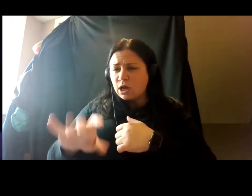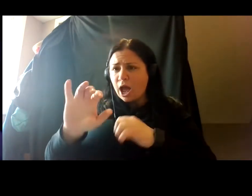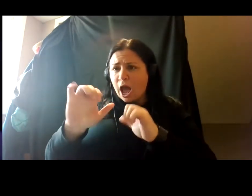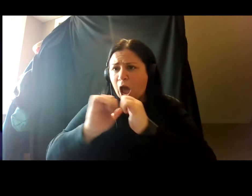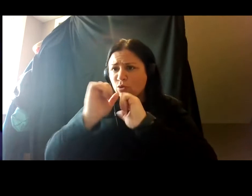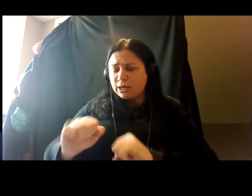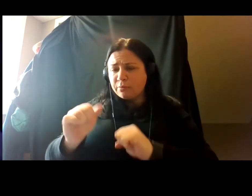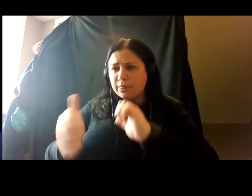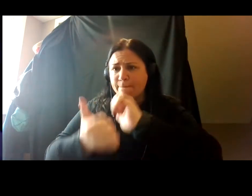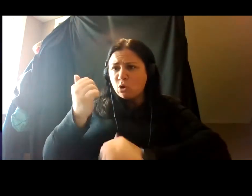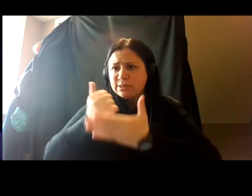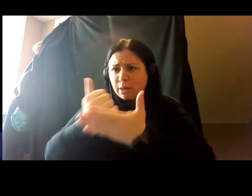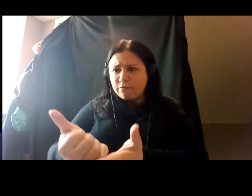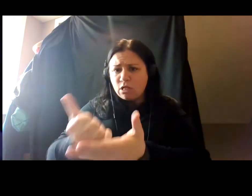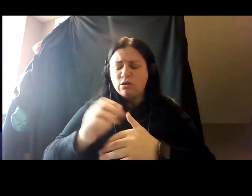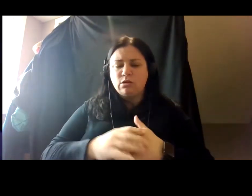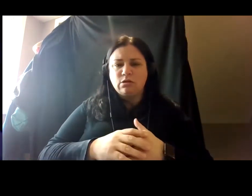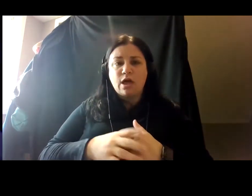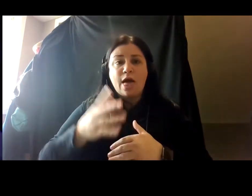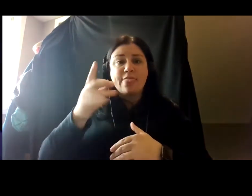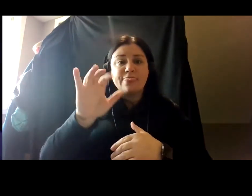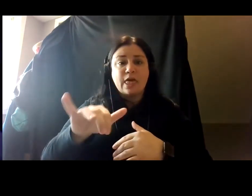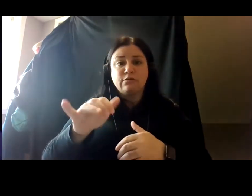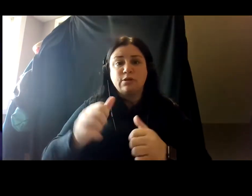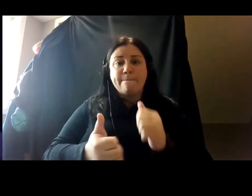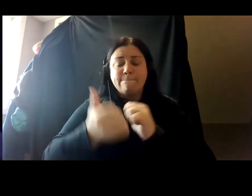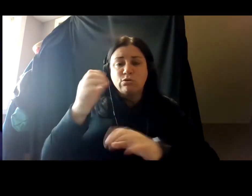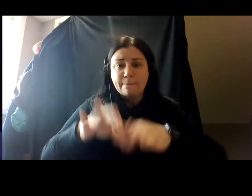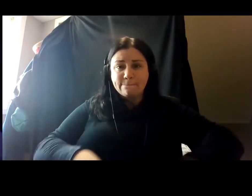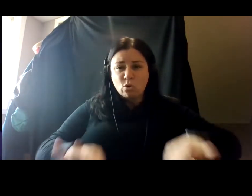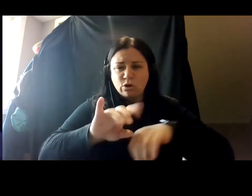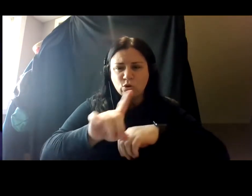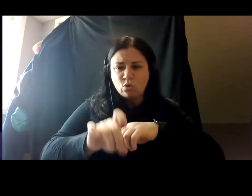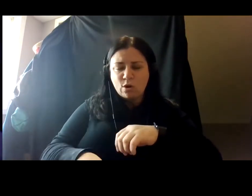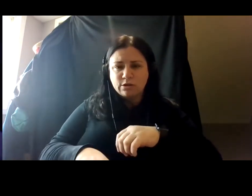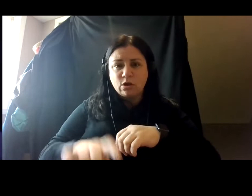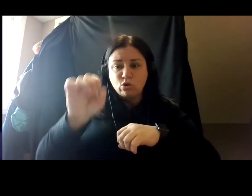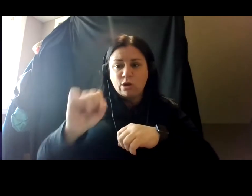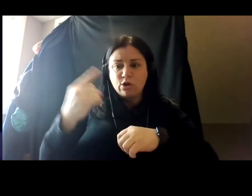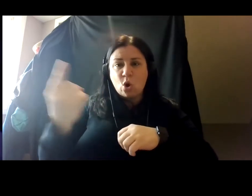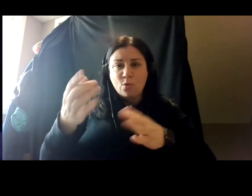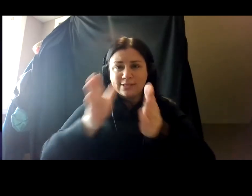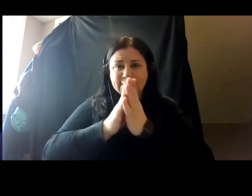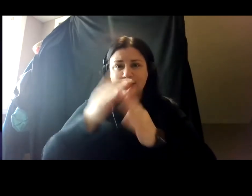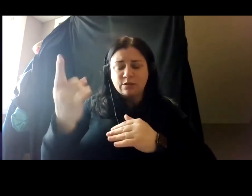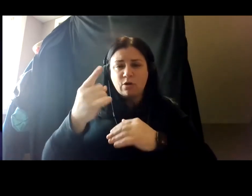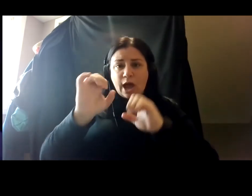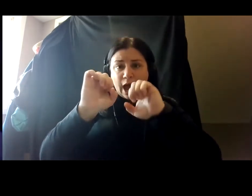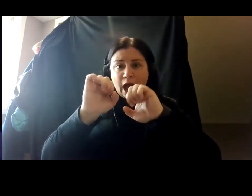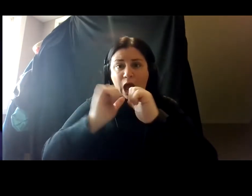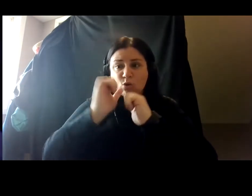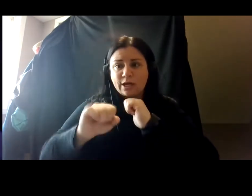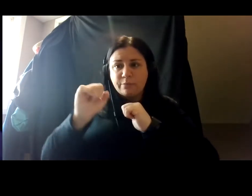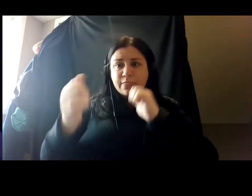you? And that is one of the key questions that I will leave with you. You can always ask someone, how can I be most helpful to